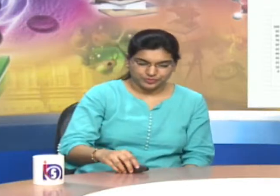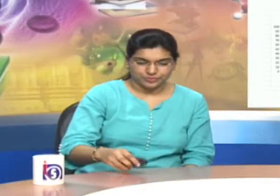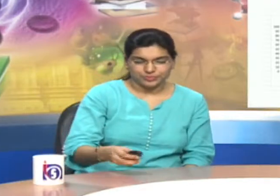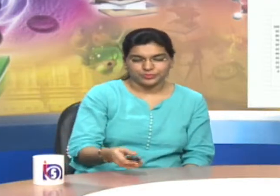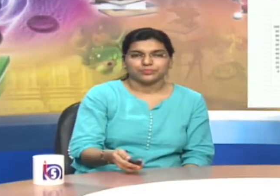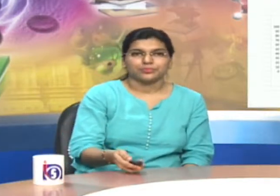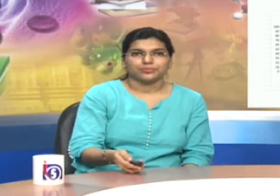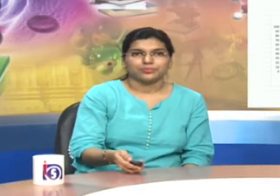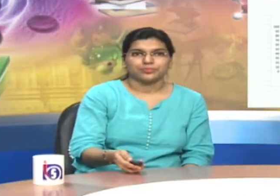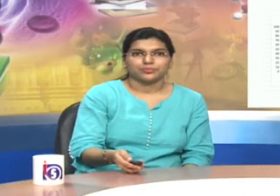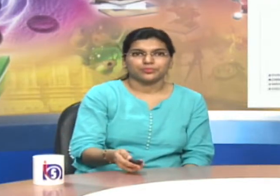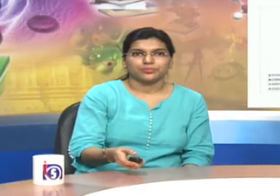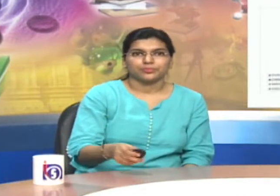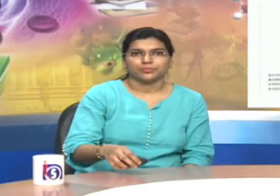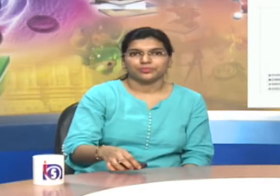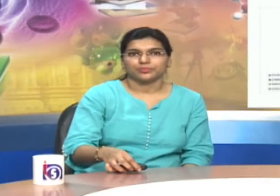of subject.